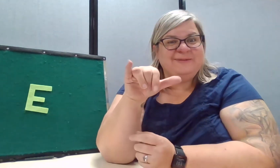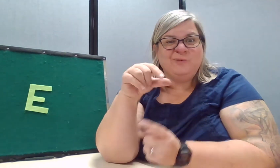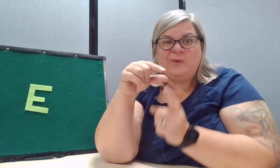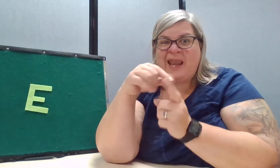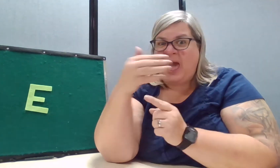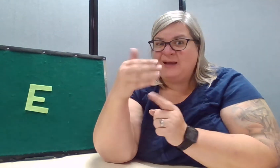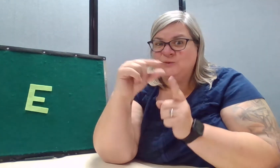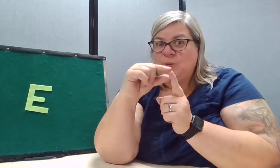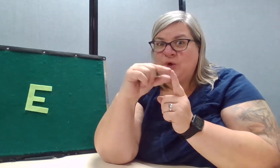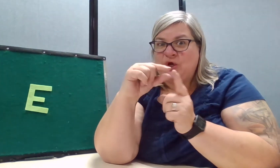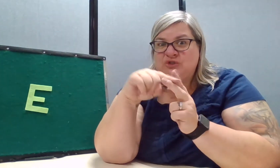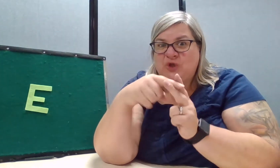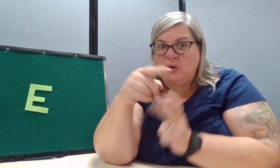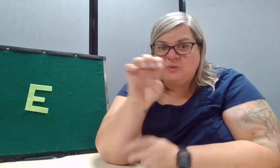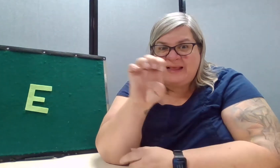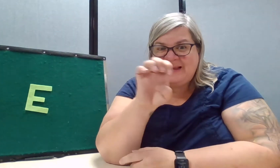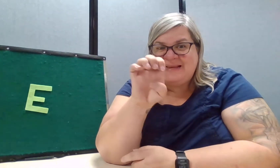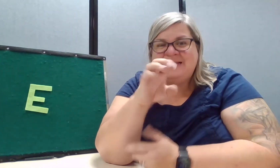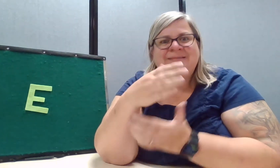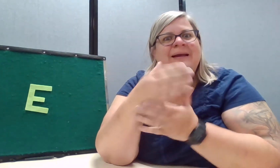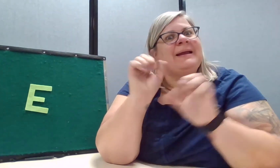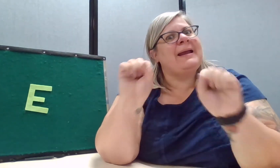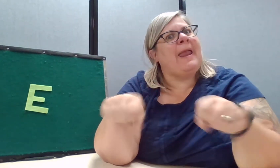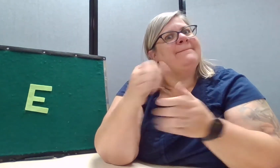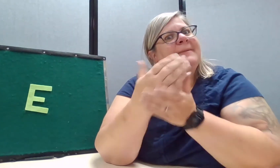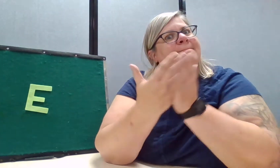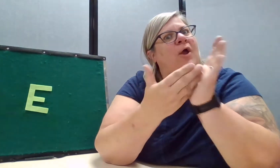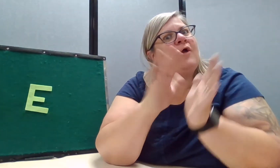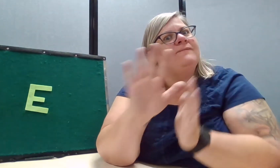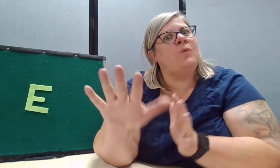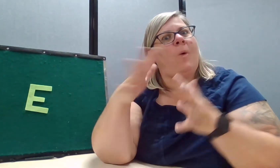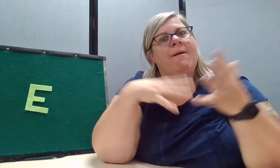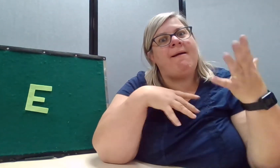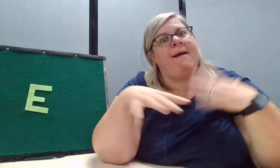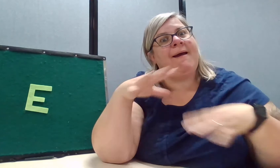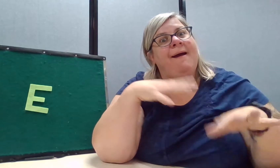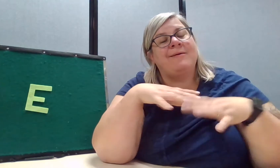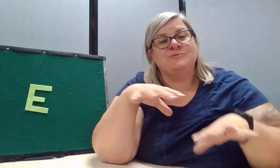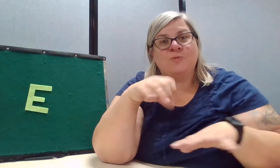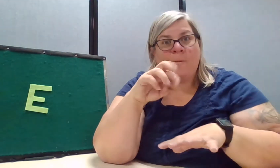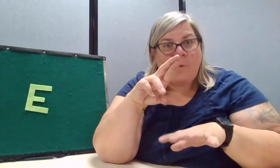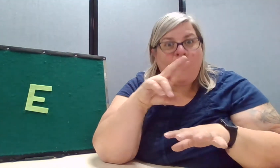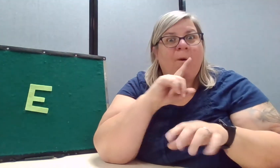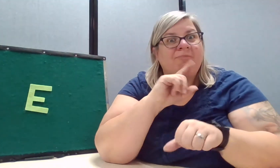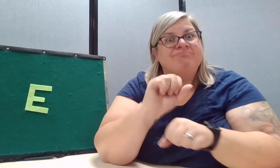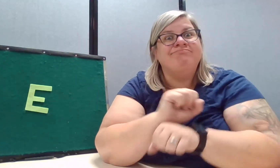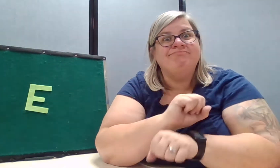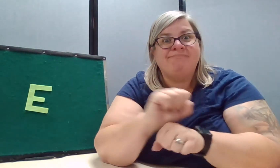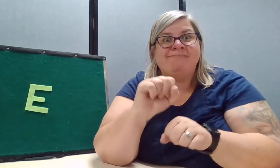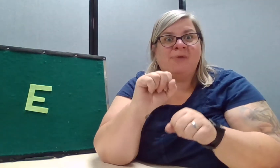Now this next word does start with the letter E, and maybe it's part of one of your